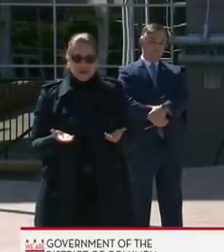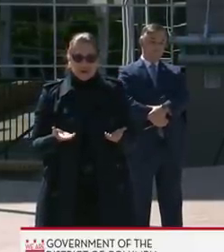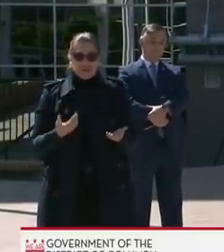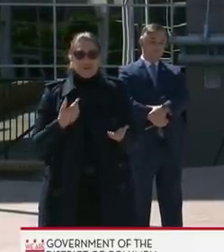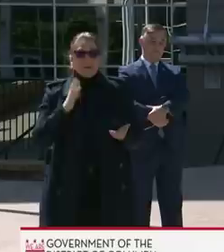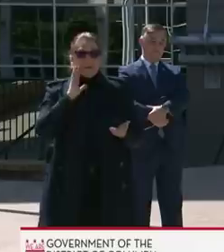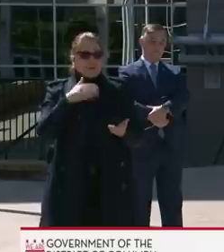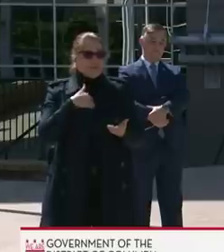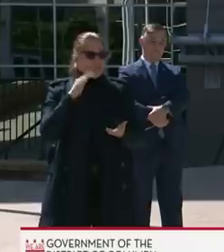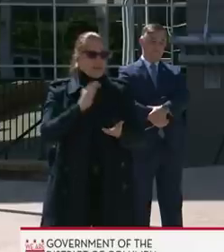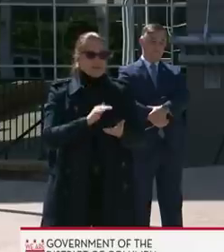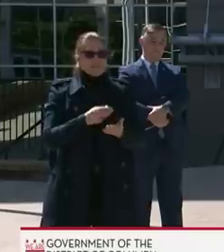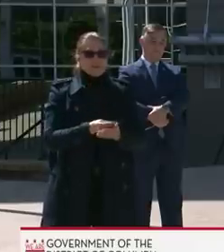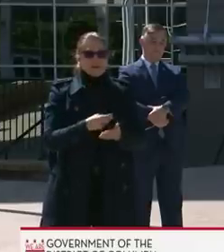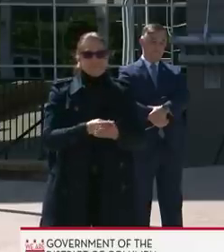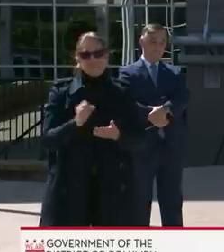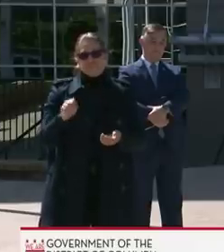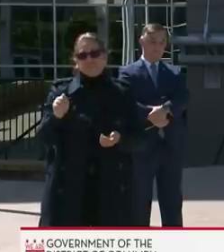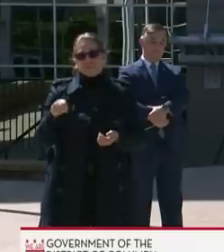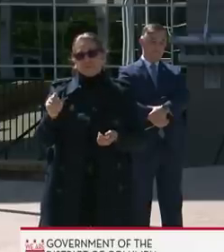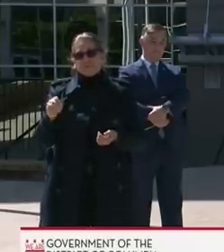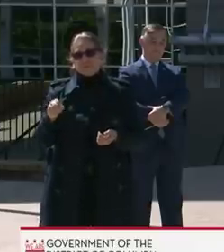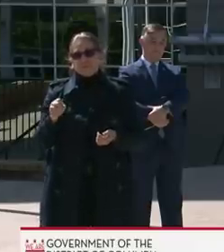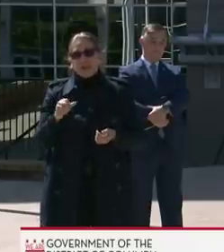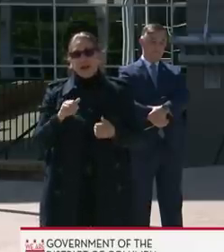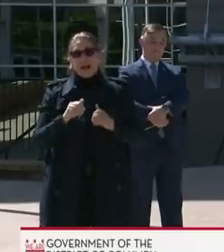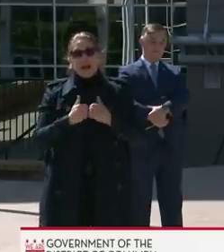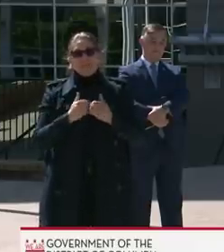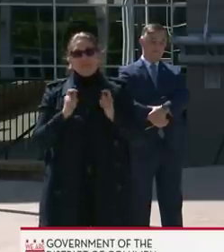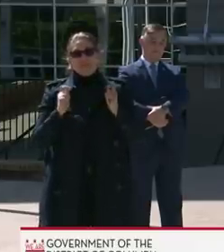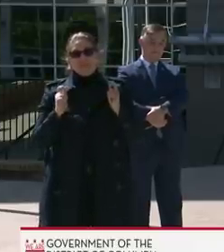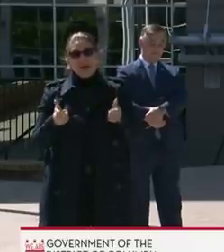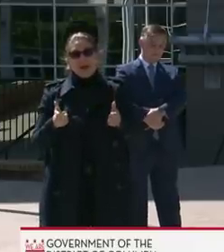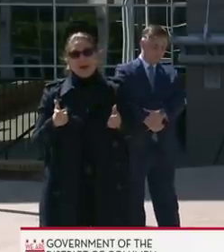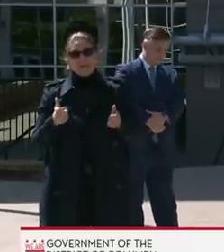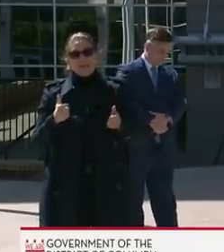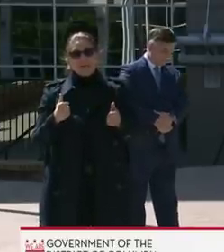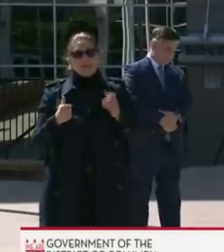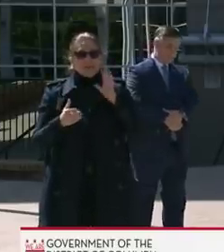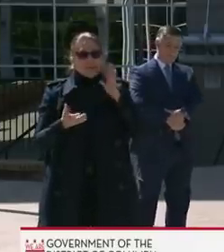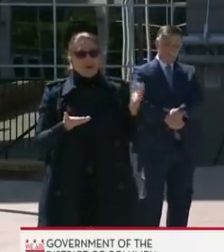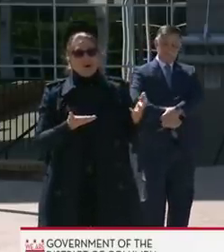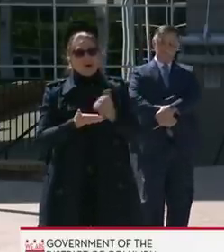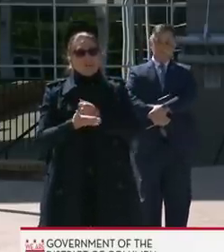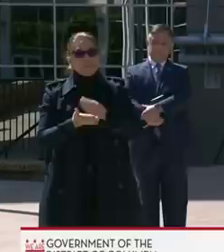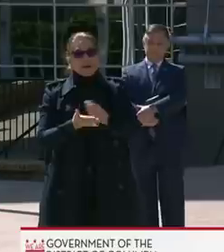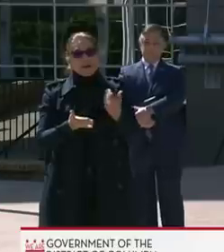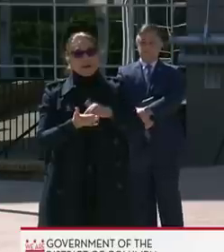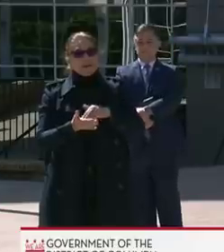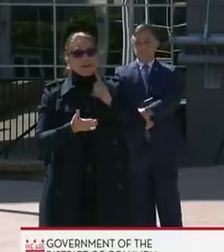how fast our revenues come back. So everybody should just keep that in mind. Yes.